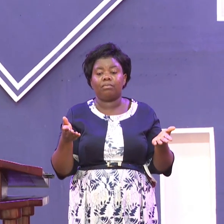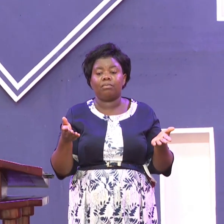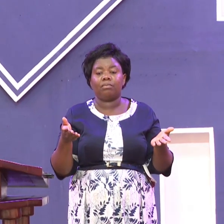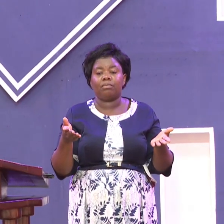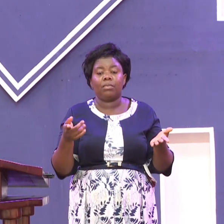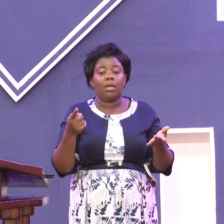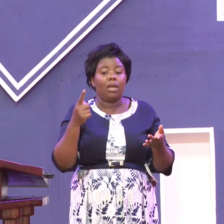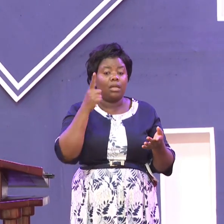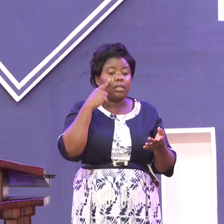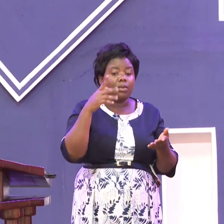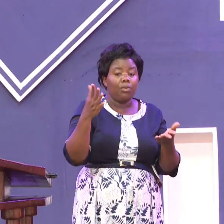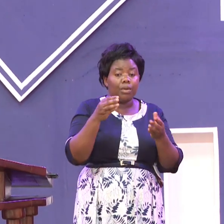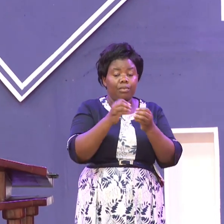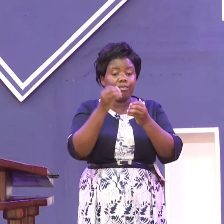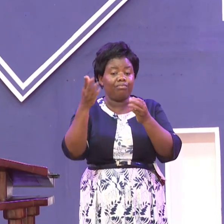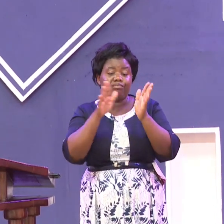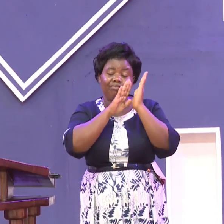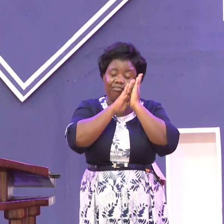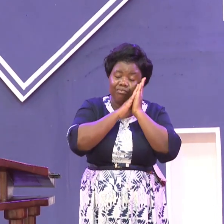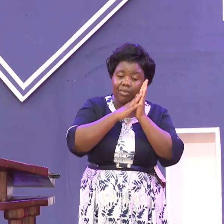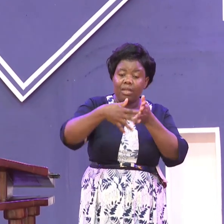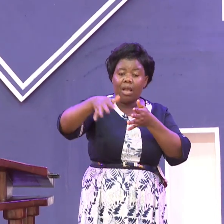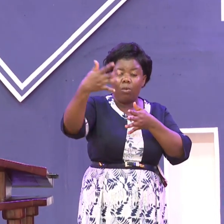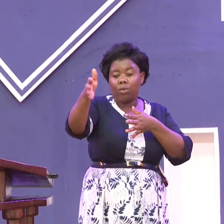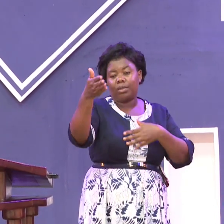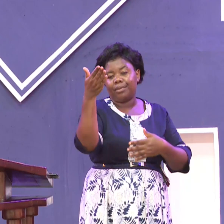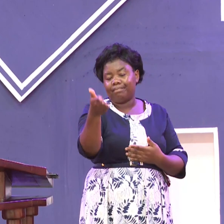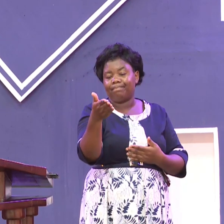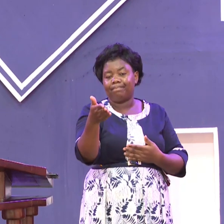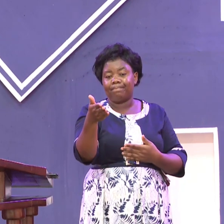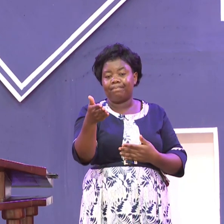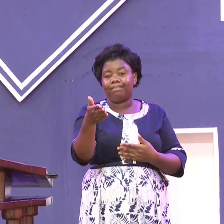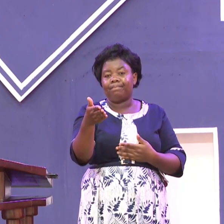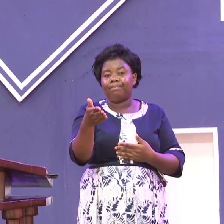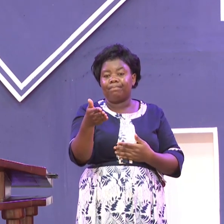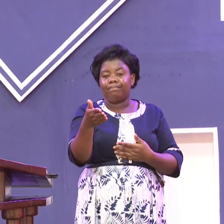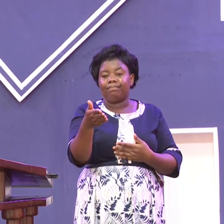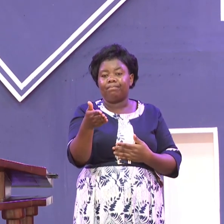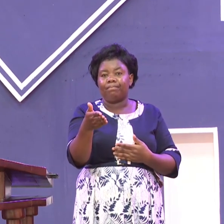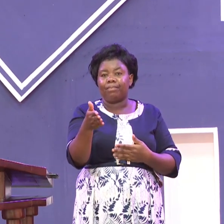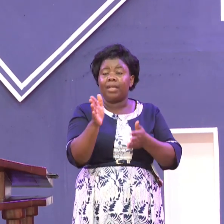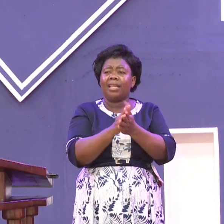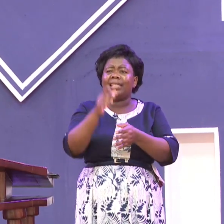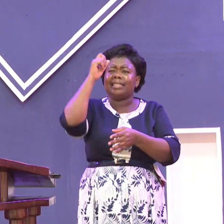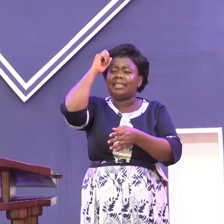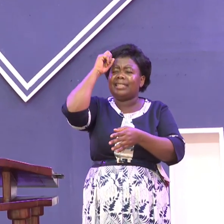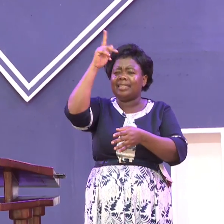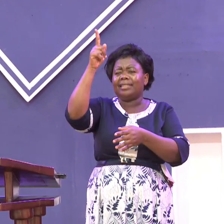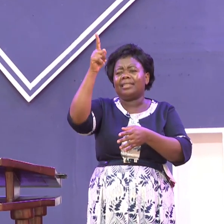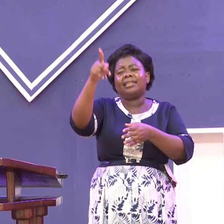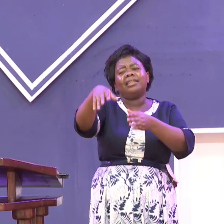eyes, she looked where the child was laying and the well was there.